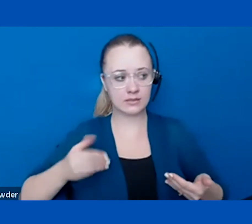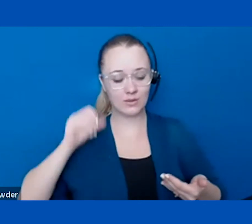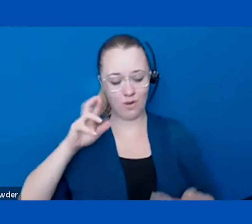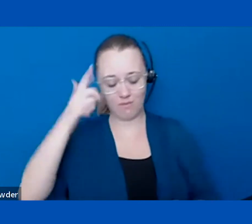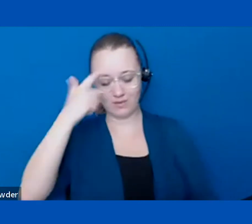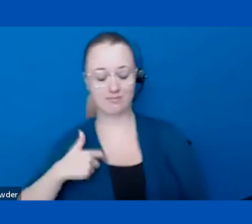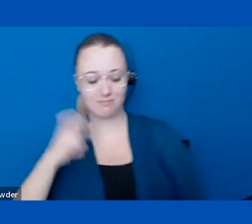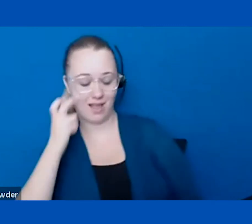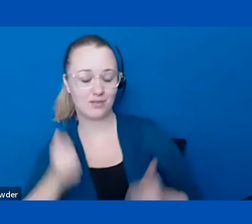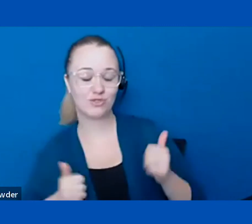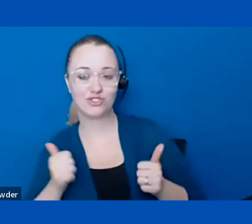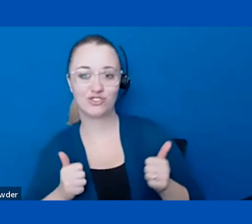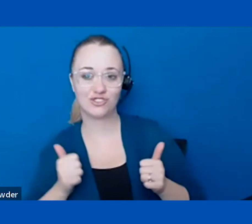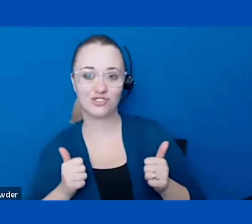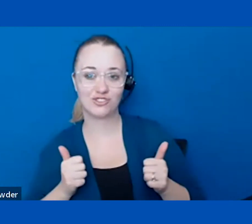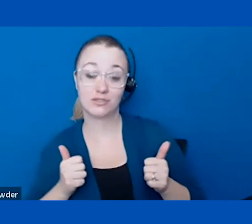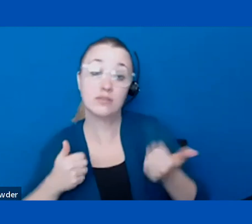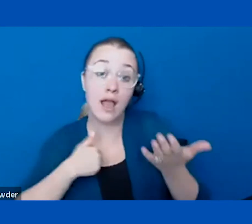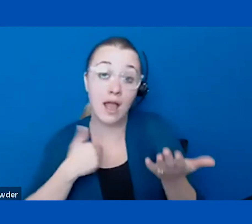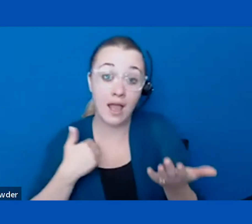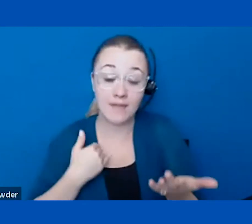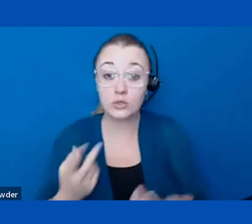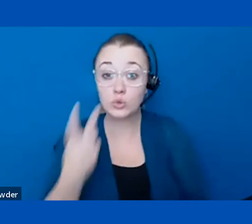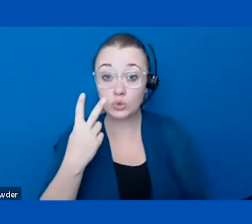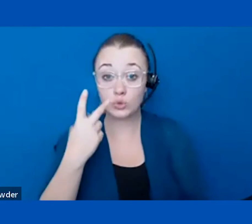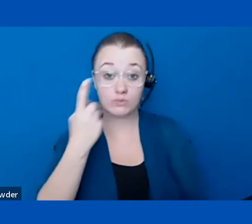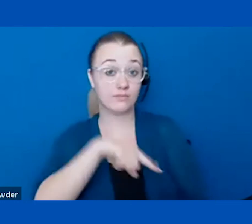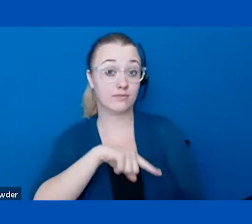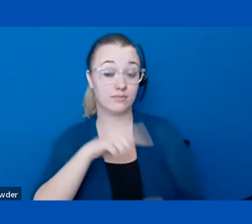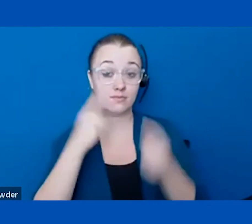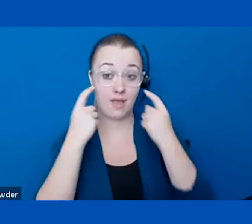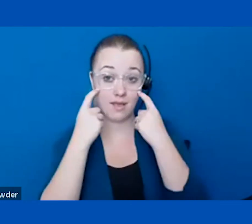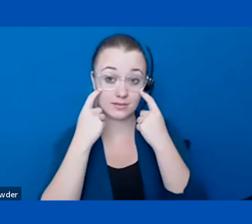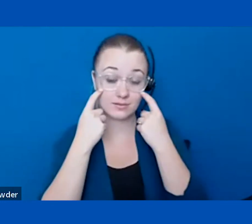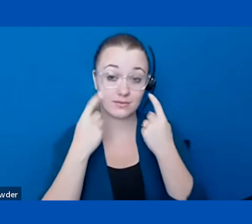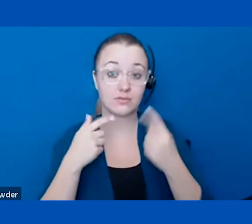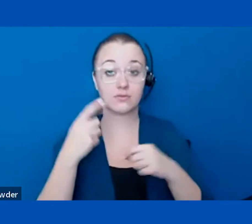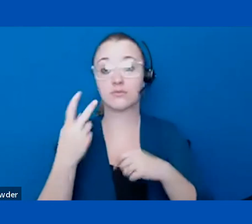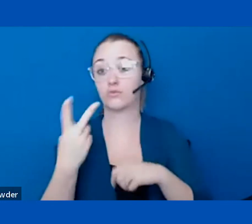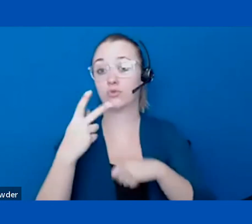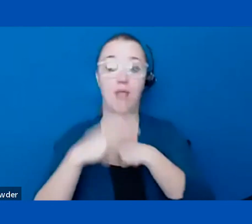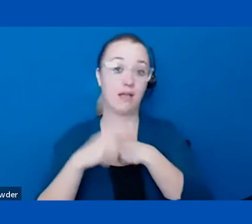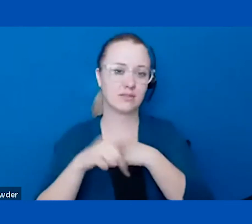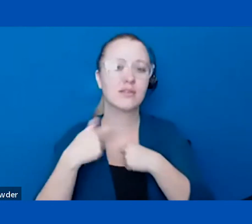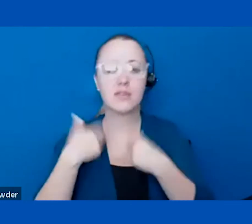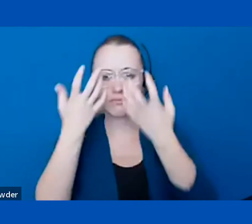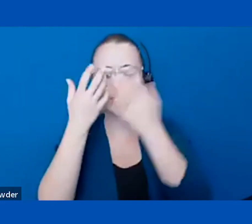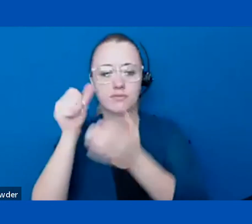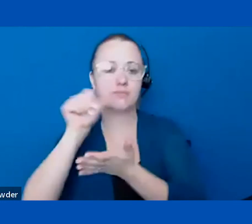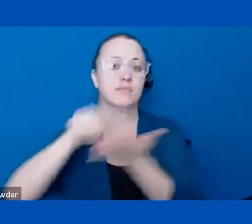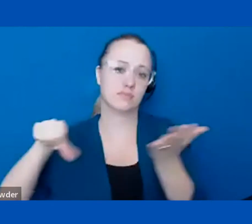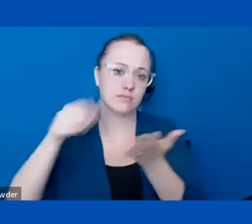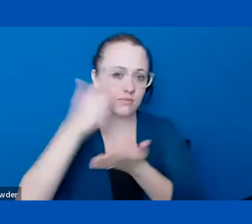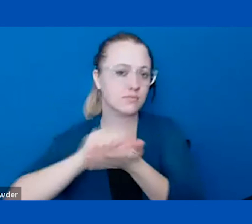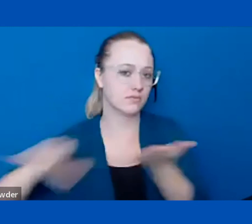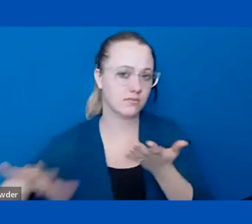blind? I have two prosthetic eyes. So I've got two plastic eyes when I had them removed at a very early age. And I